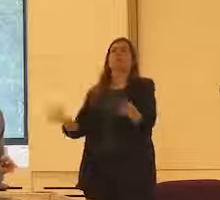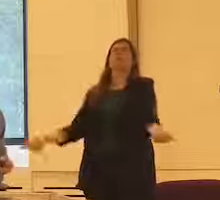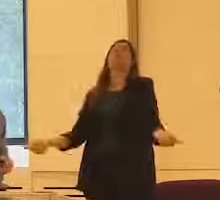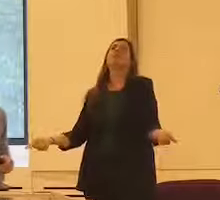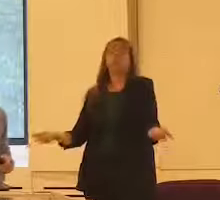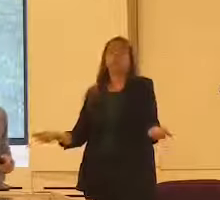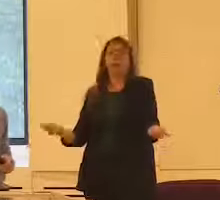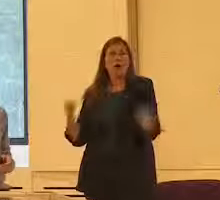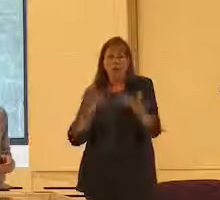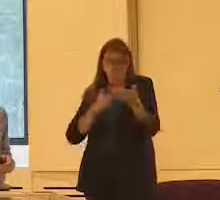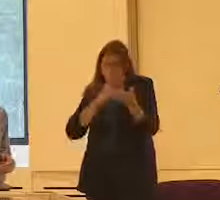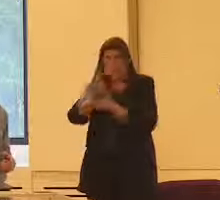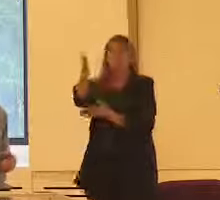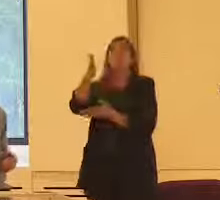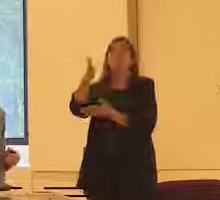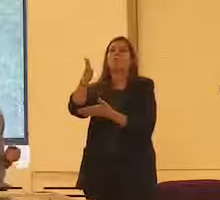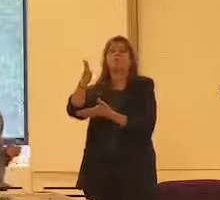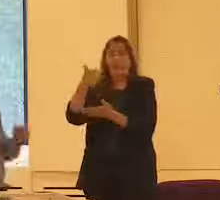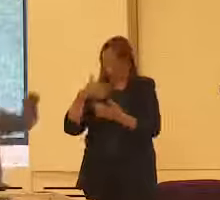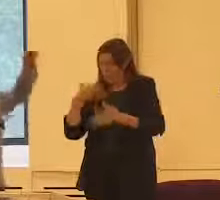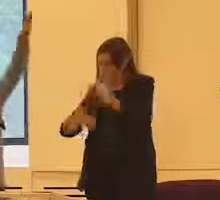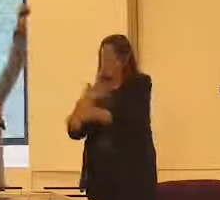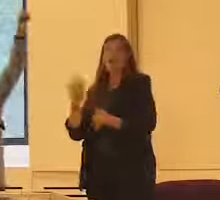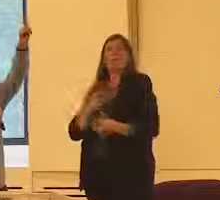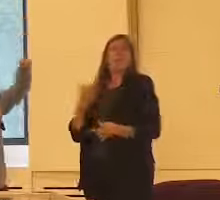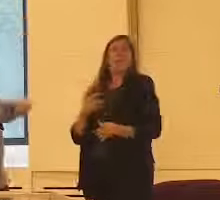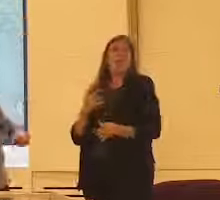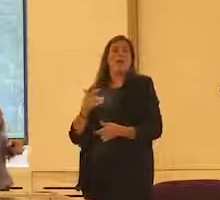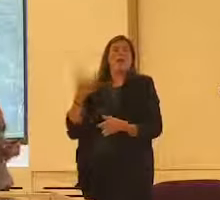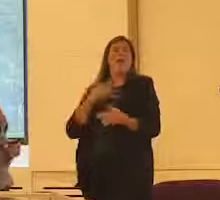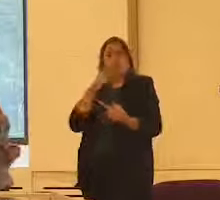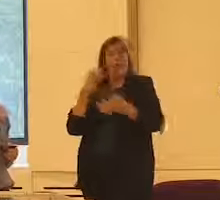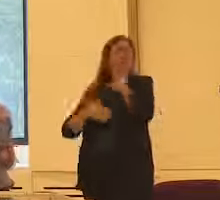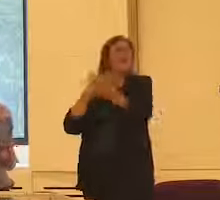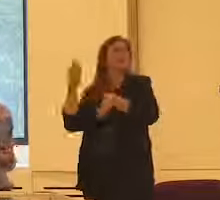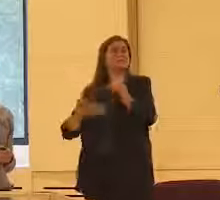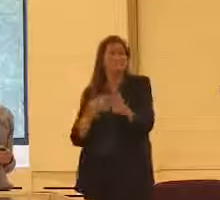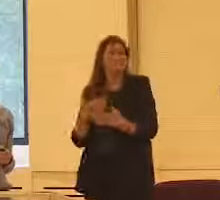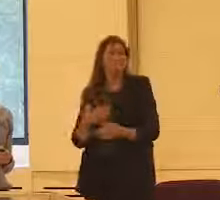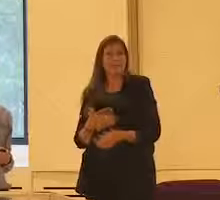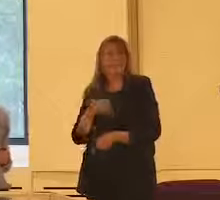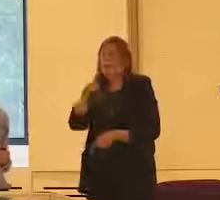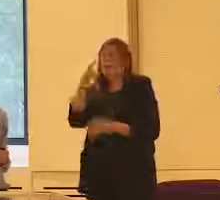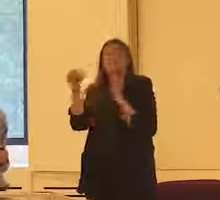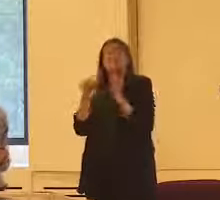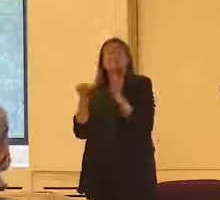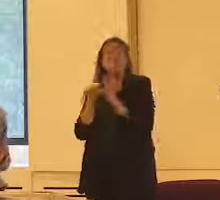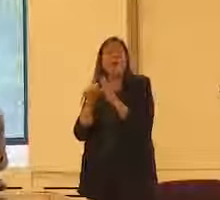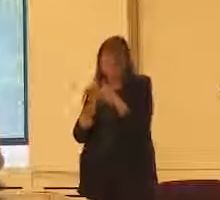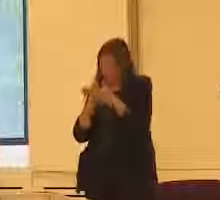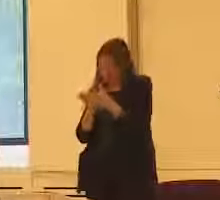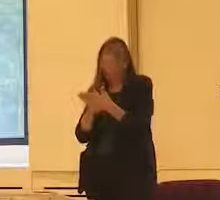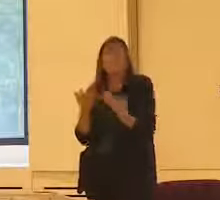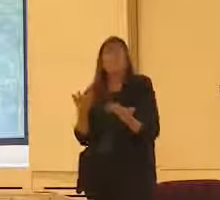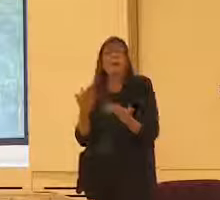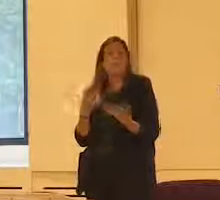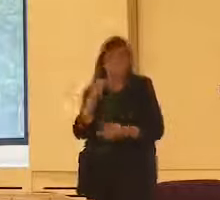they can get on with their lives. The big problem is getting them into that service, and I spend a lot of my life